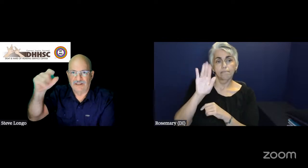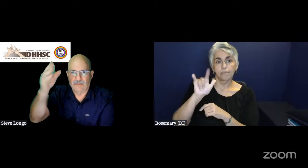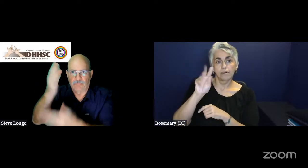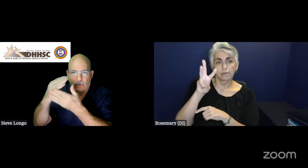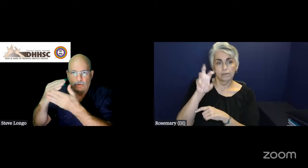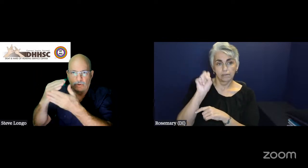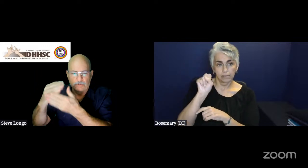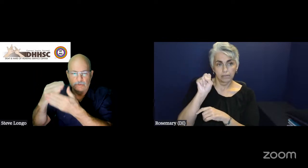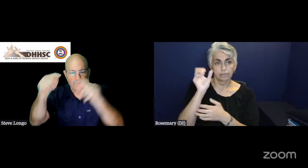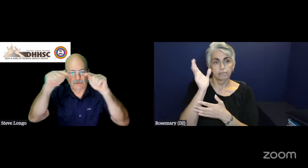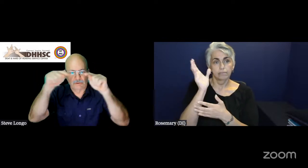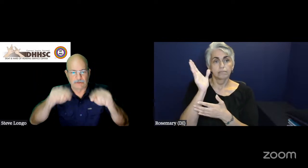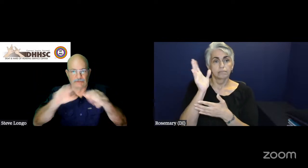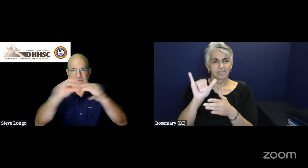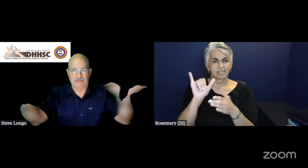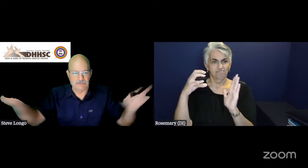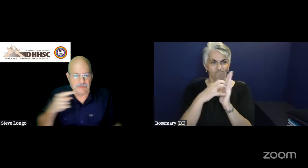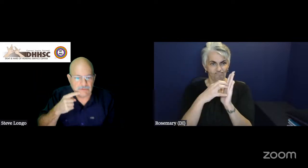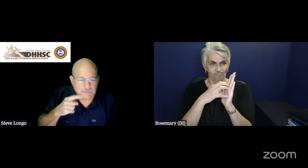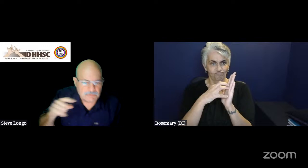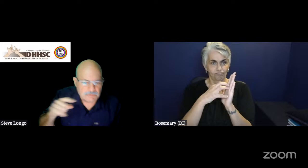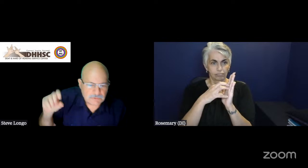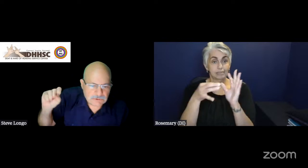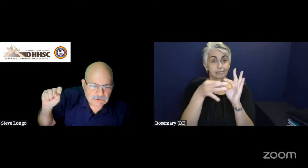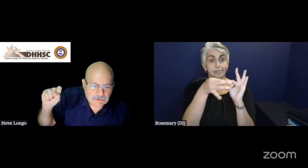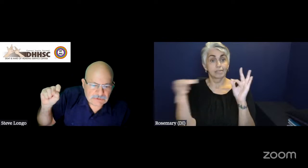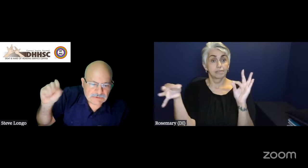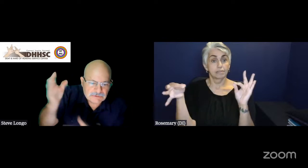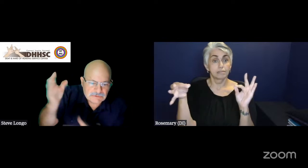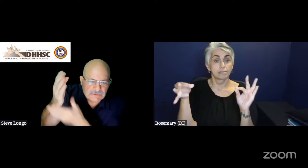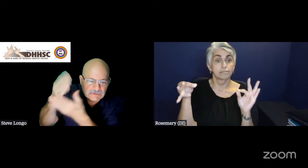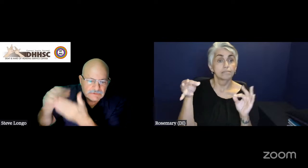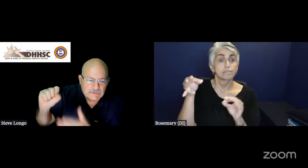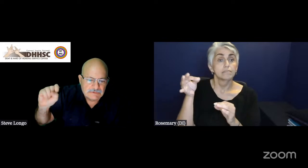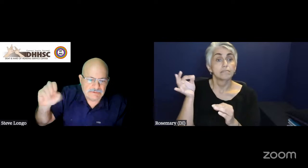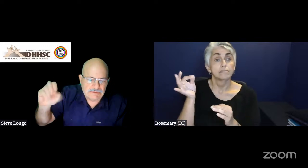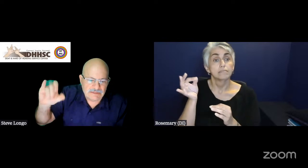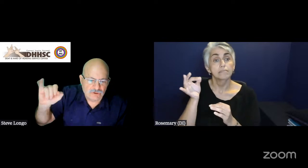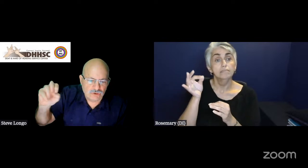amendment of the bylaws, that paragraph